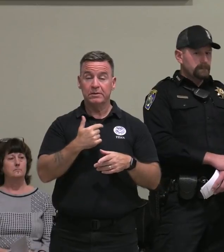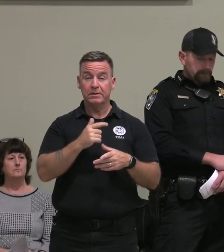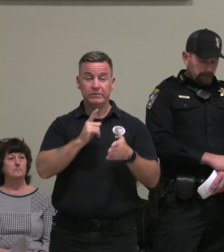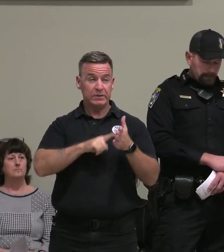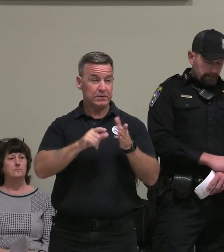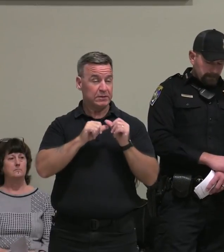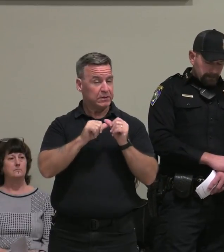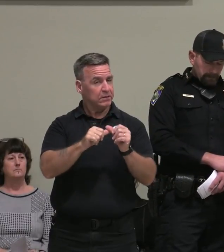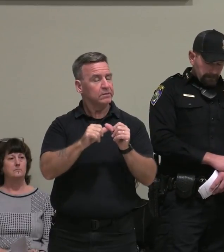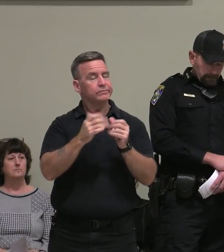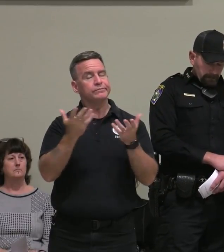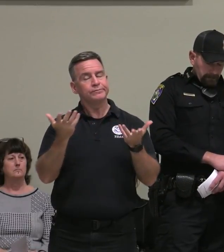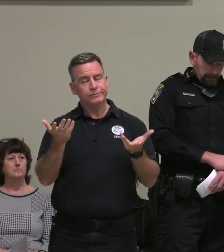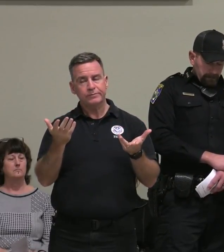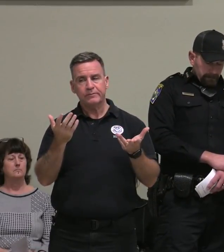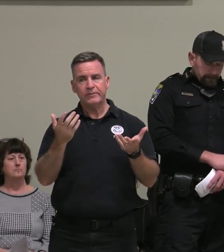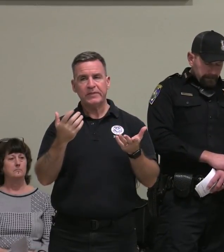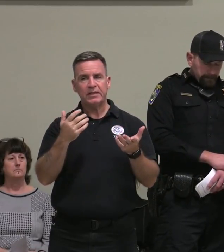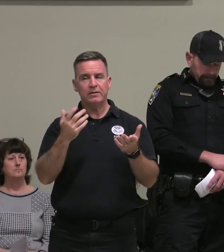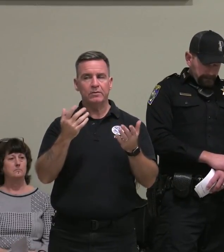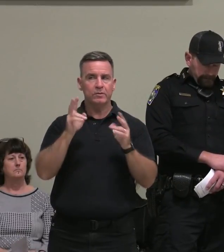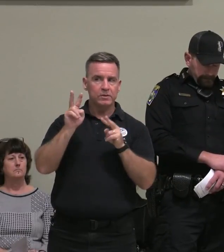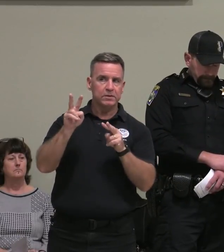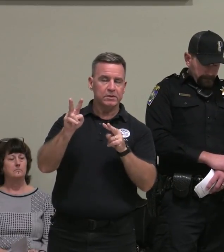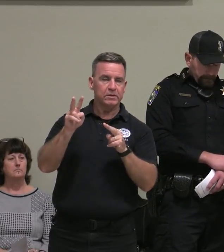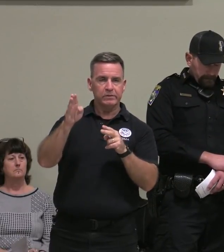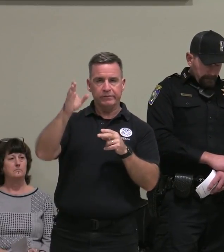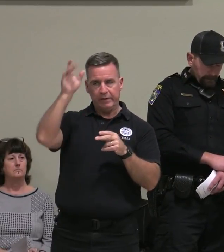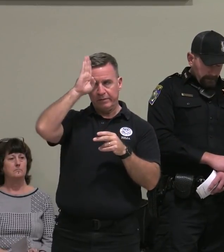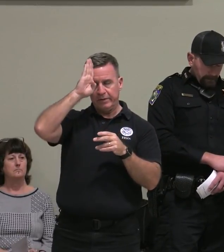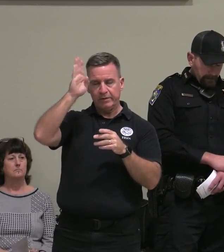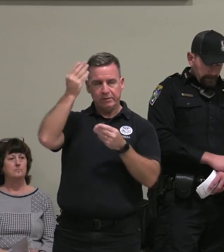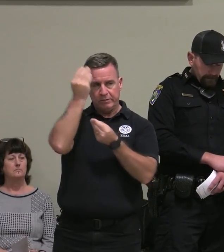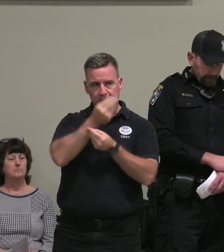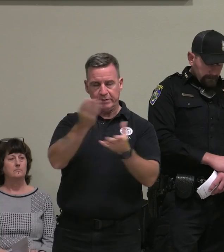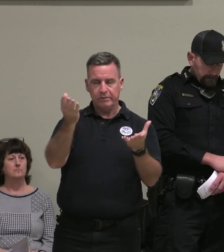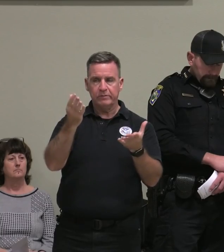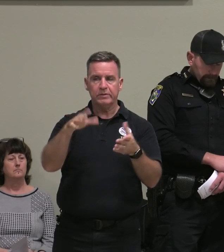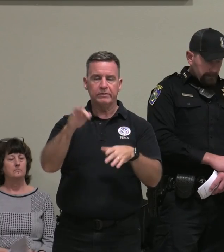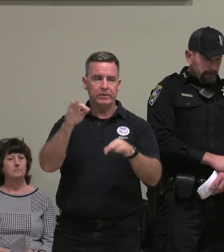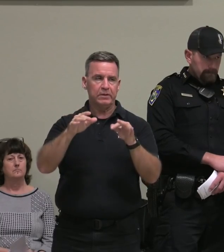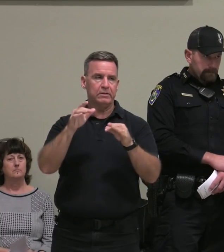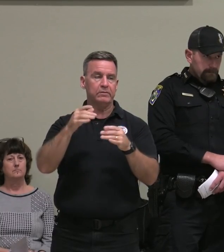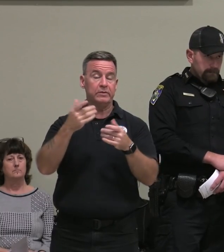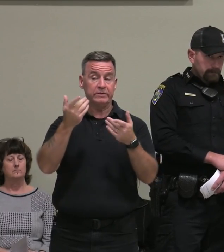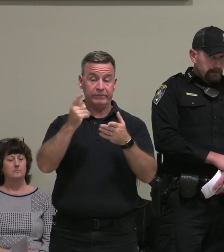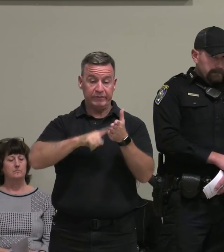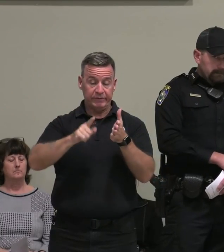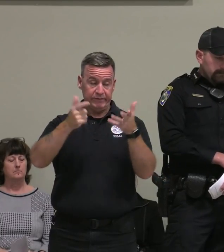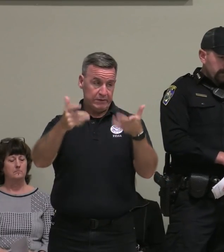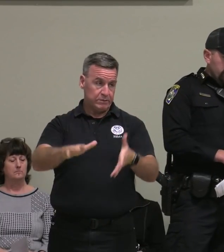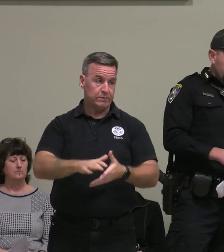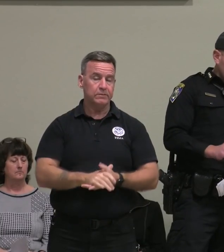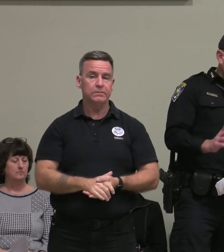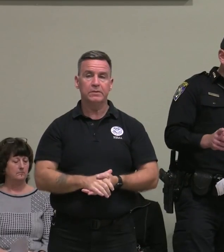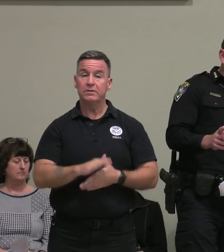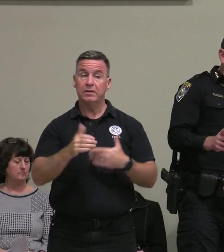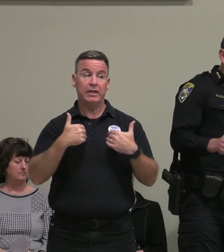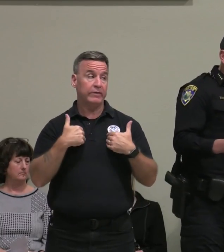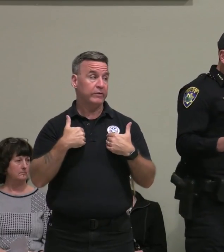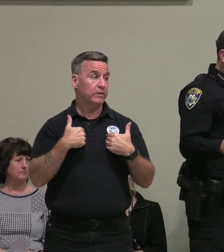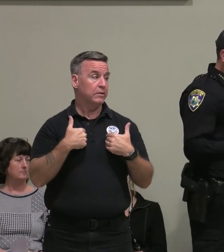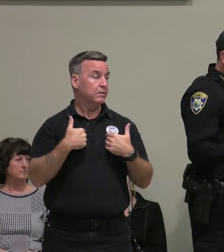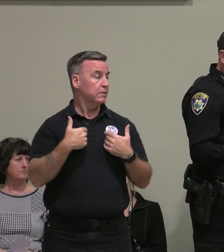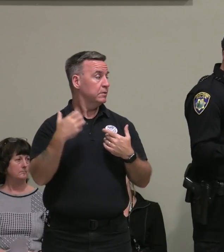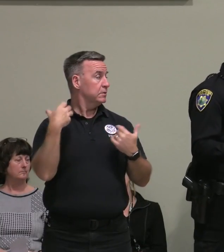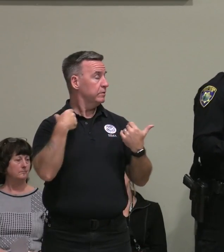investigation is still continuing and I would look to the fire department ultimately to release those findings once the investigation is done. That's all I have.